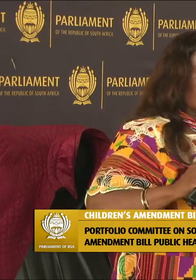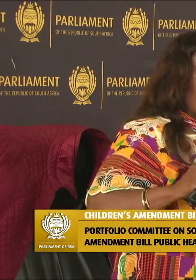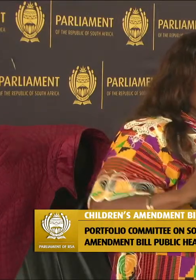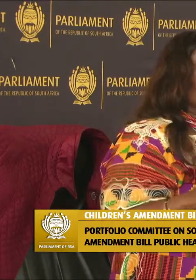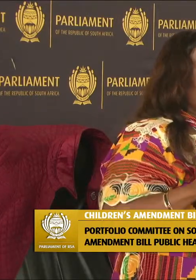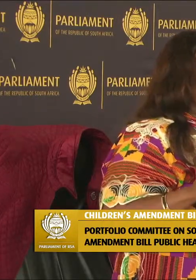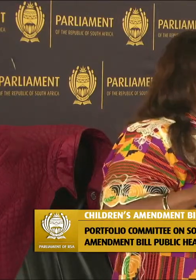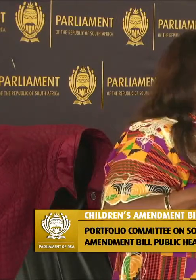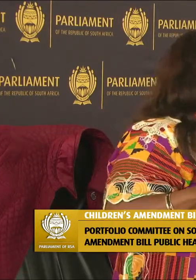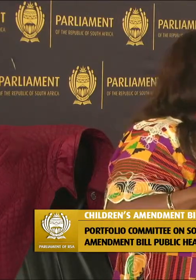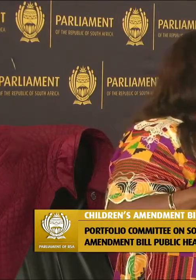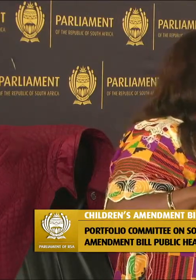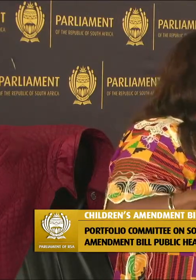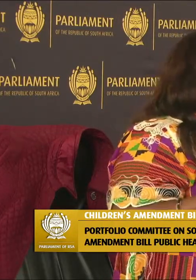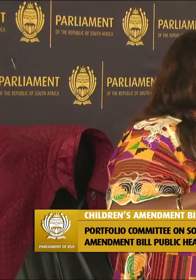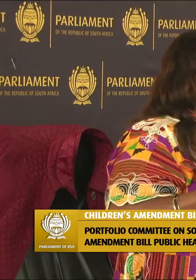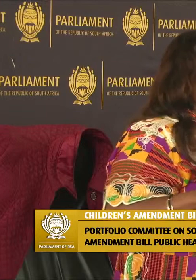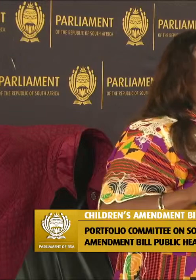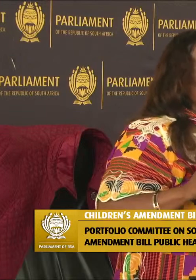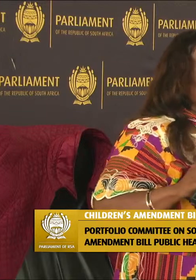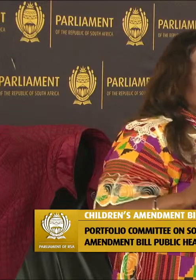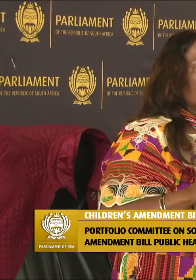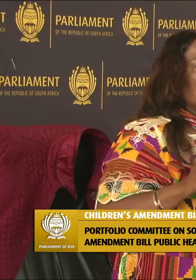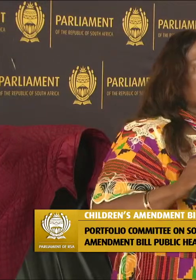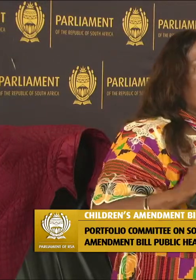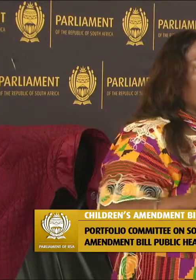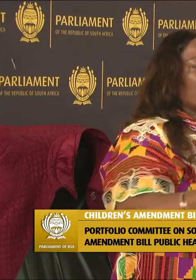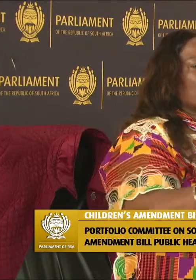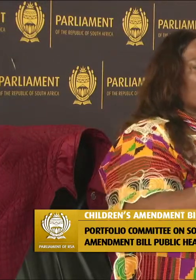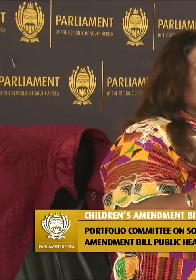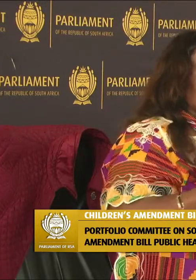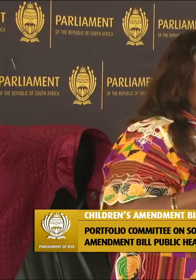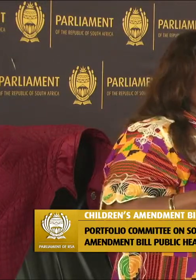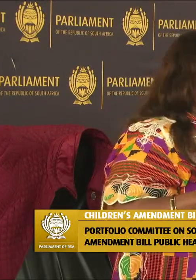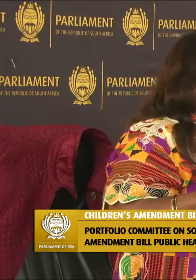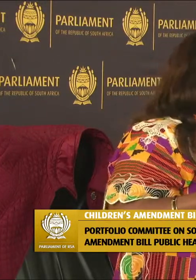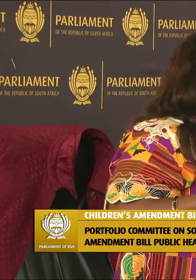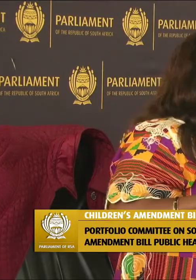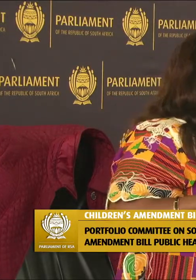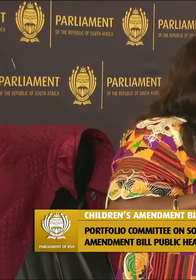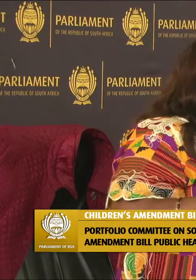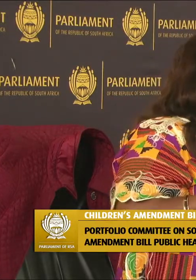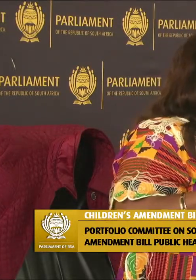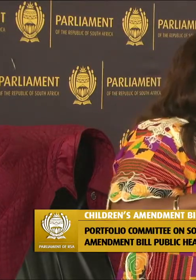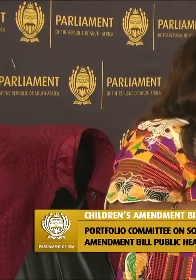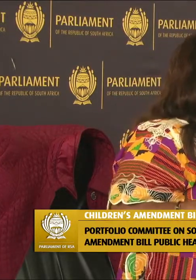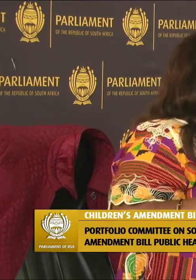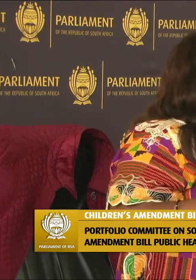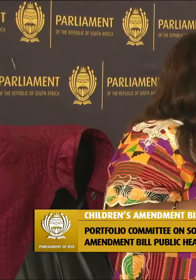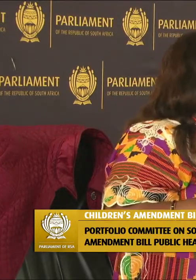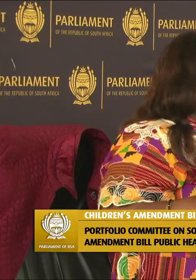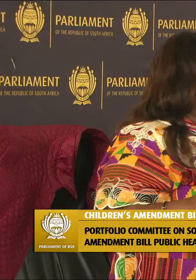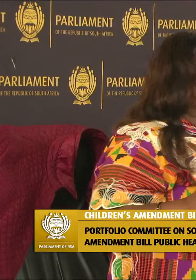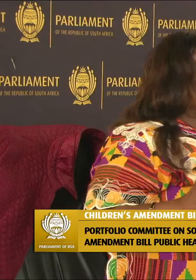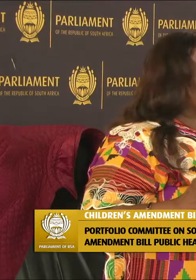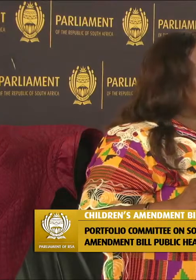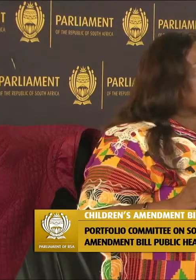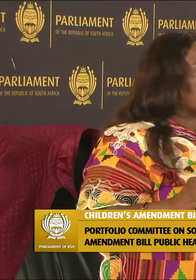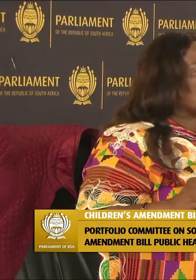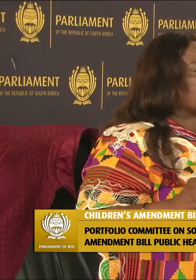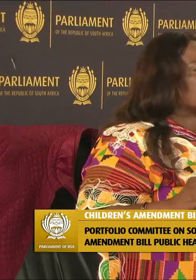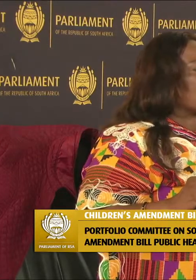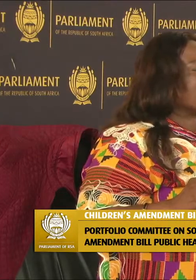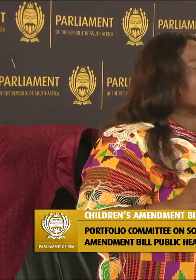okanye uyi-housewife okanye uyi-pensioner utvele ngokuqokelela abantwana in your area and then you open up lento